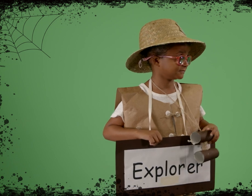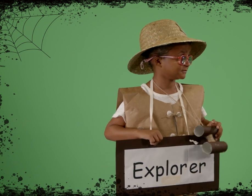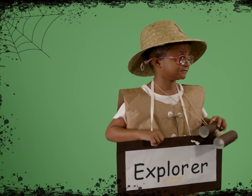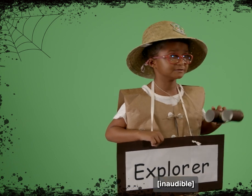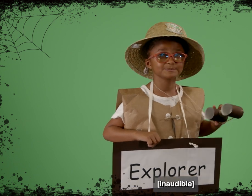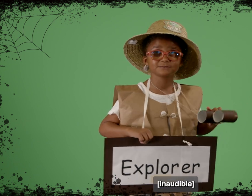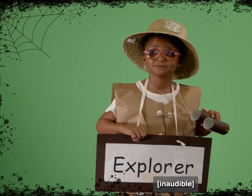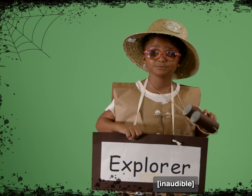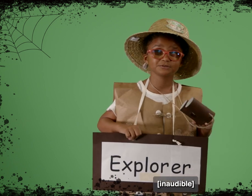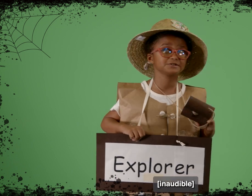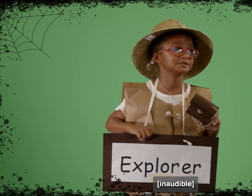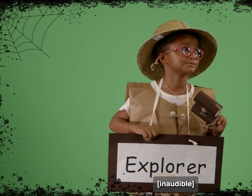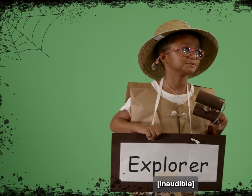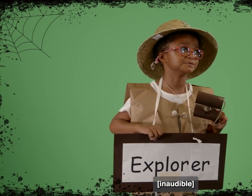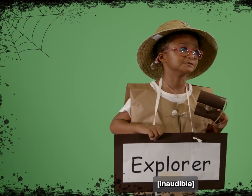jump. I'm on it. It wasn't a bubble.